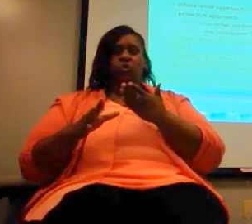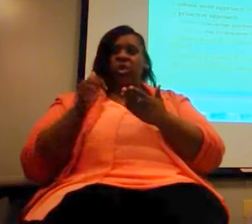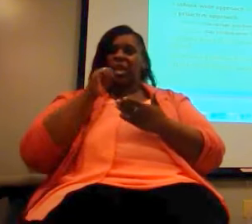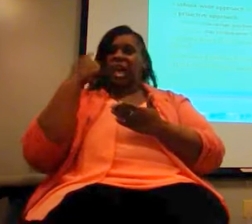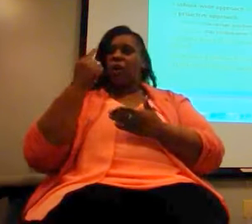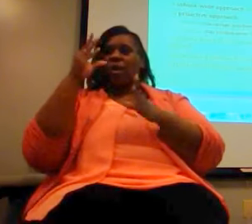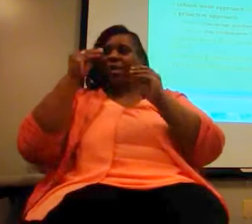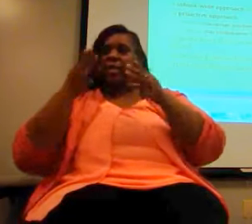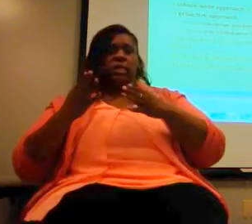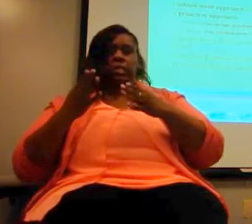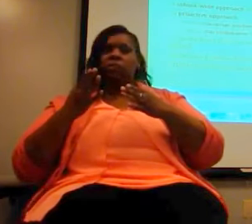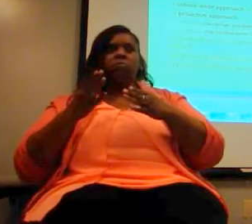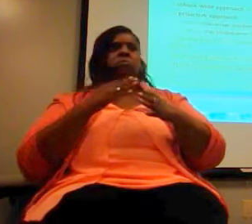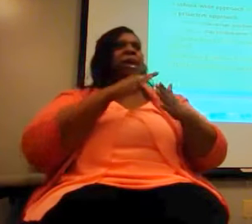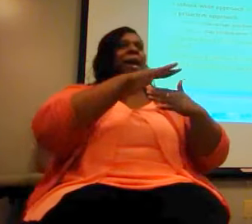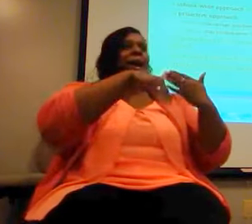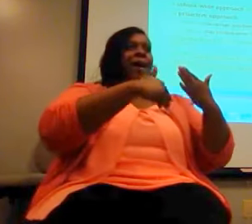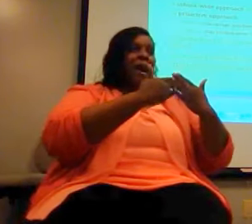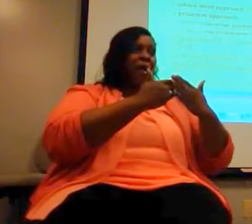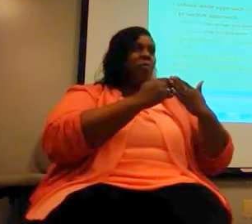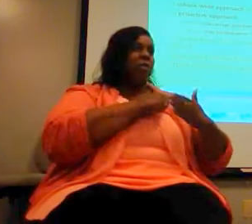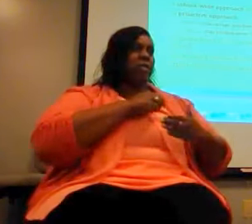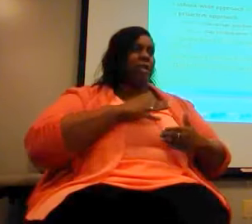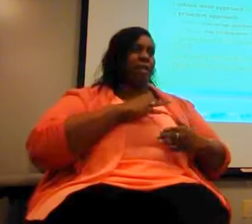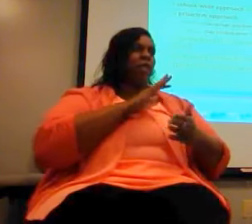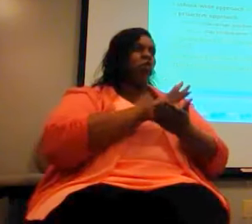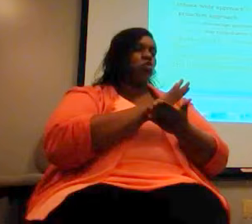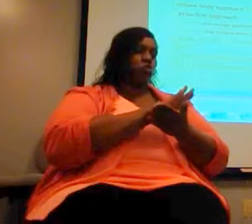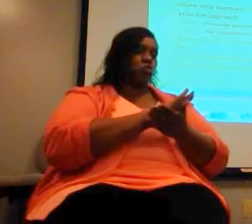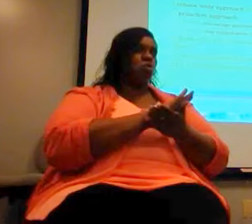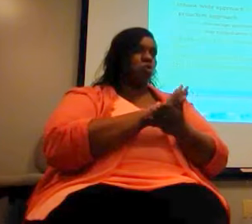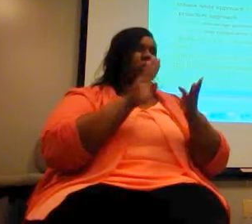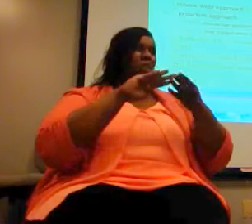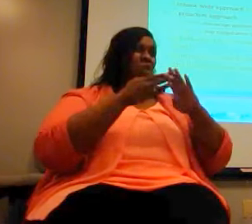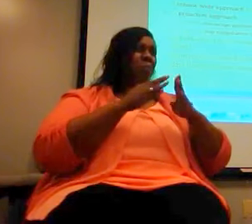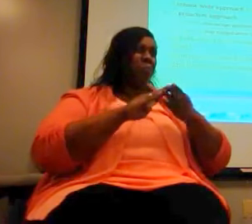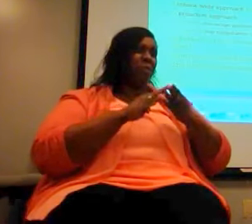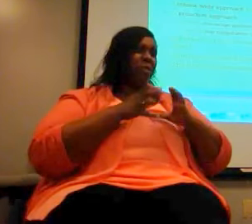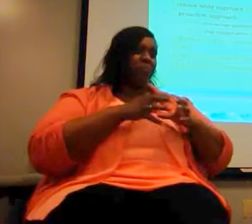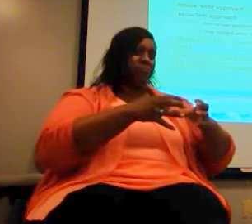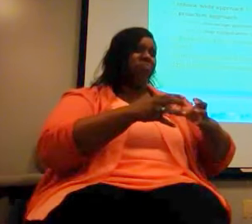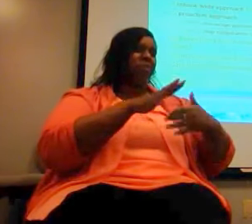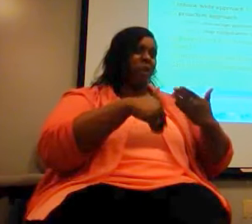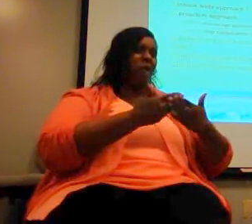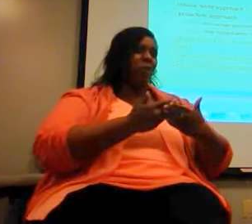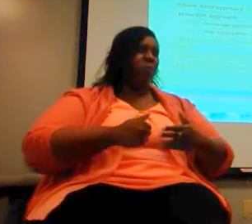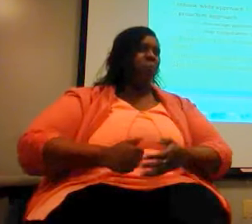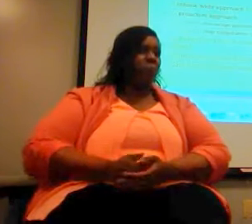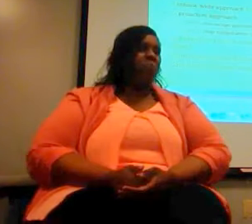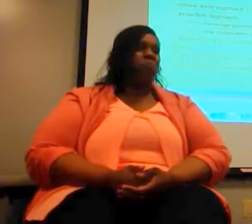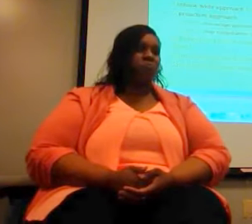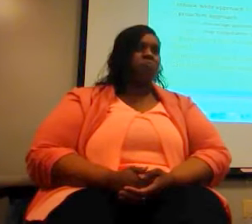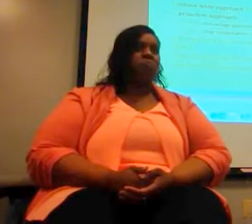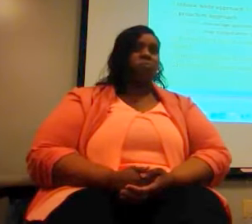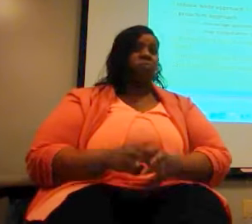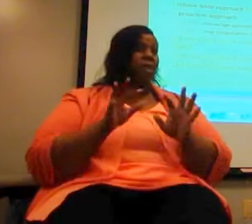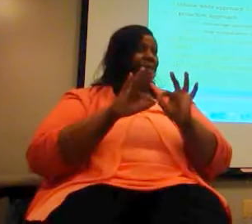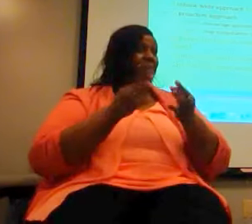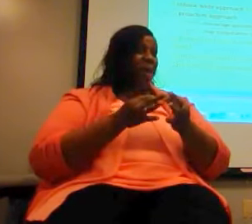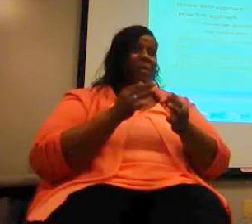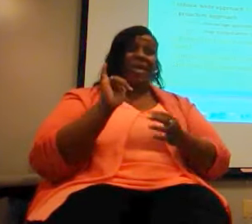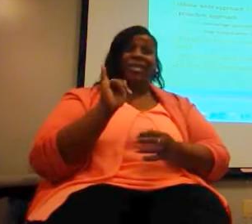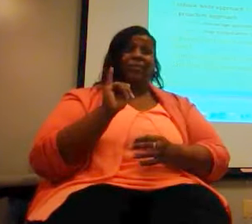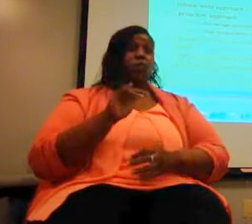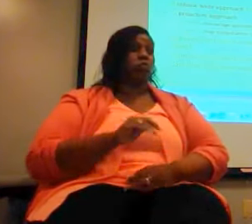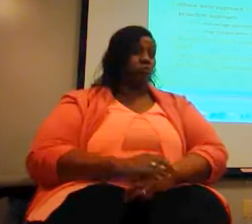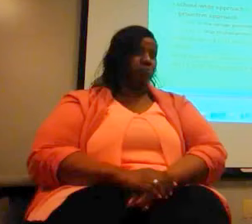not just the teachers, it's everyone. It's the community as a whole on campus, including every parent or family member that goes